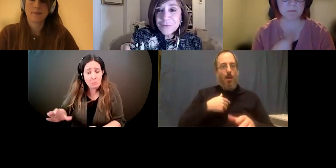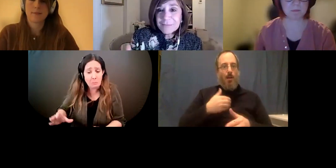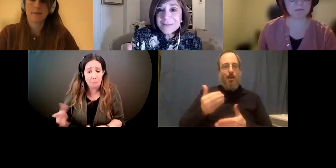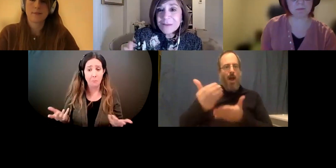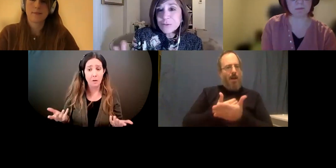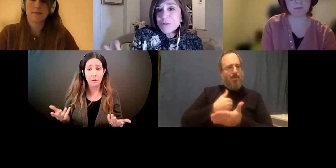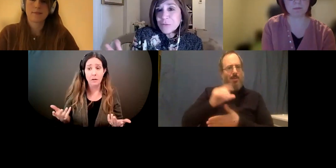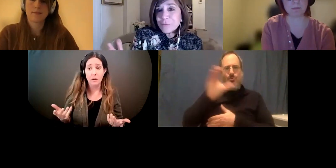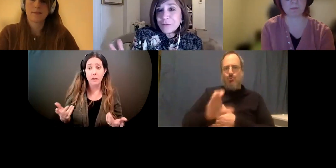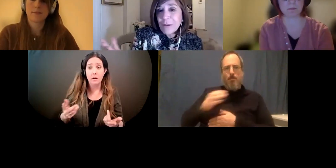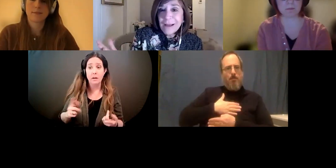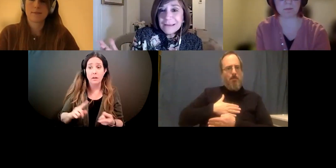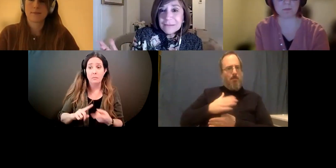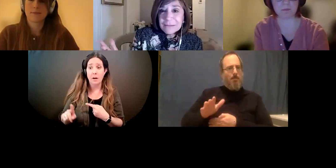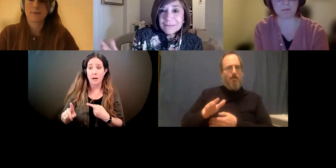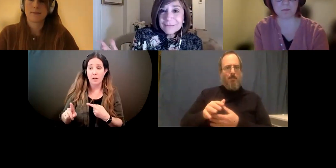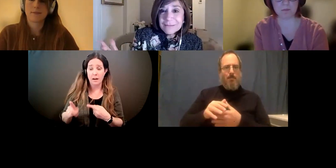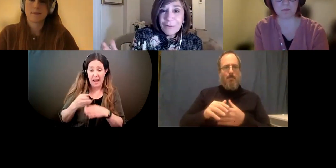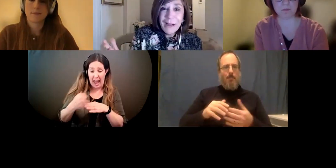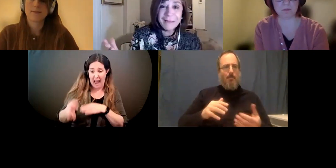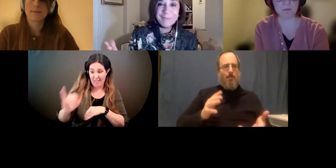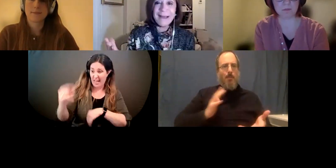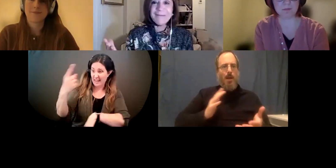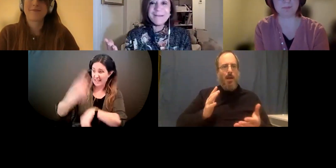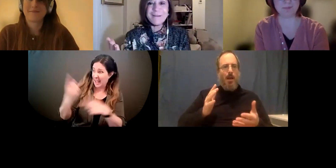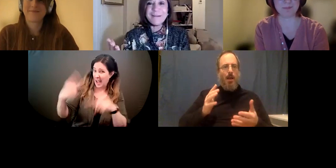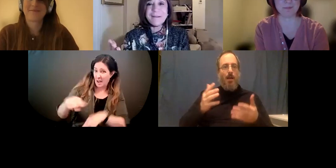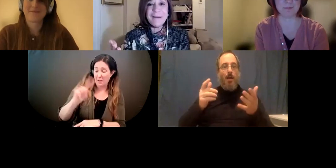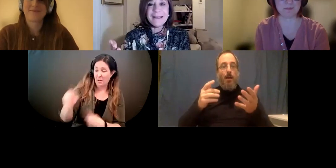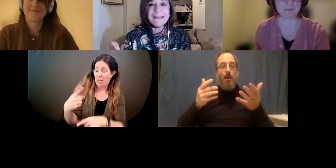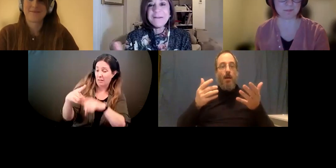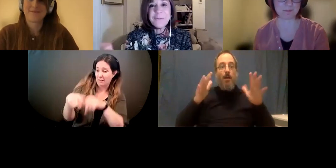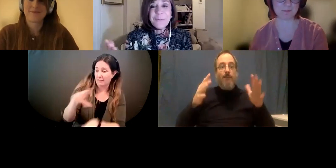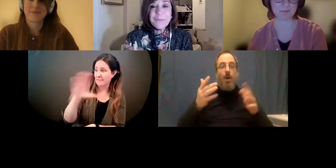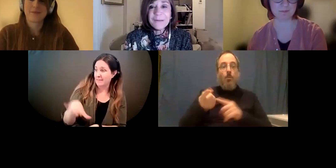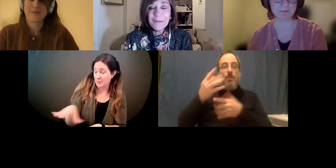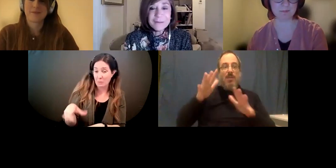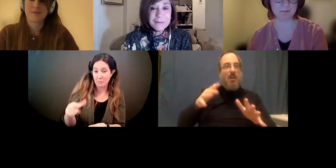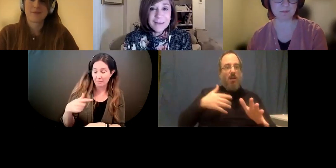after that Seder was over, I cried. You know, I'm just, you know,